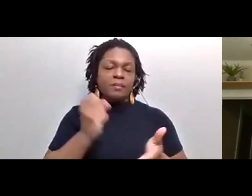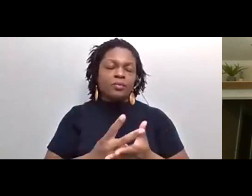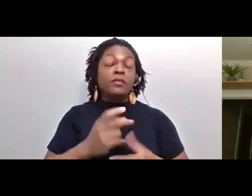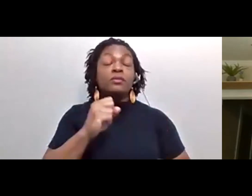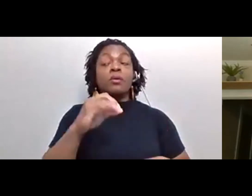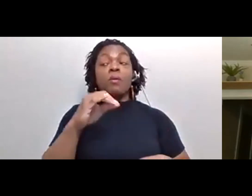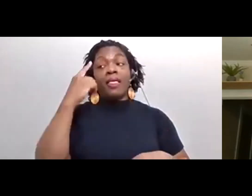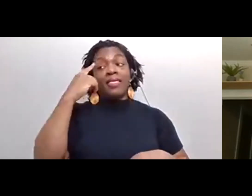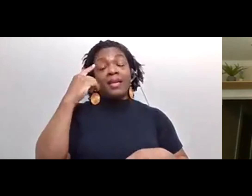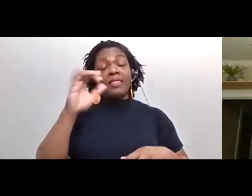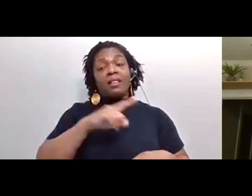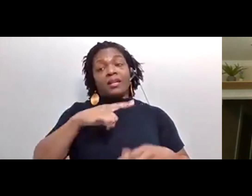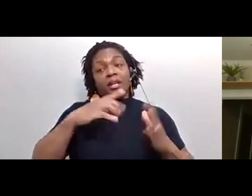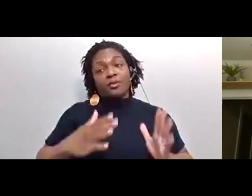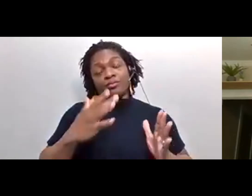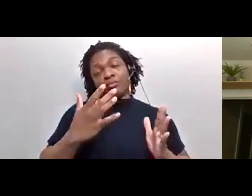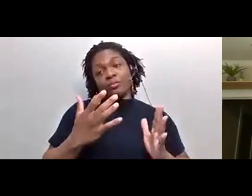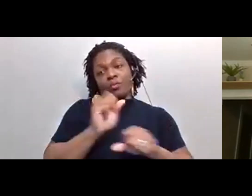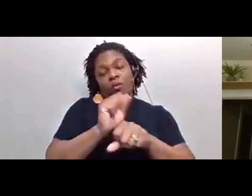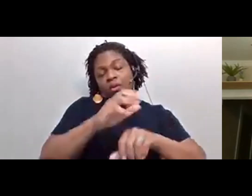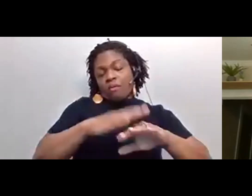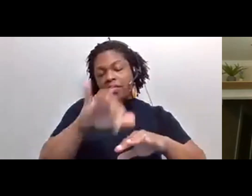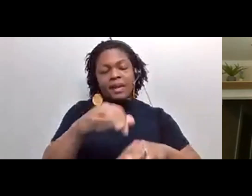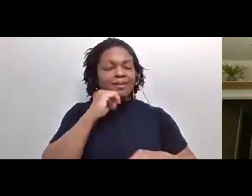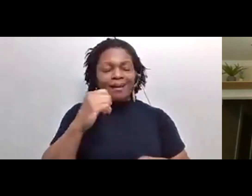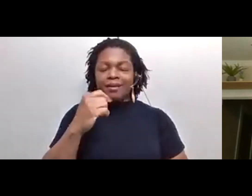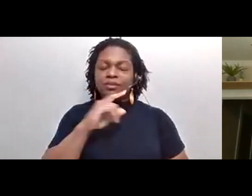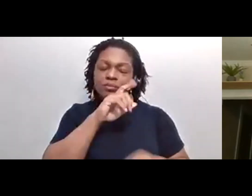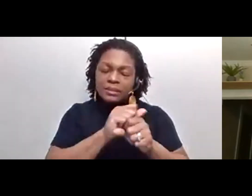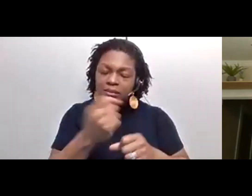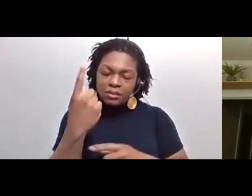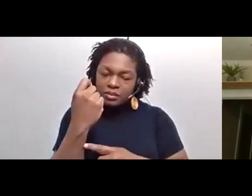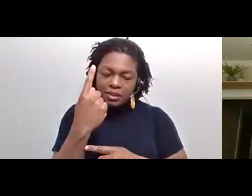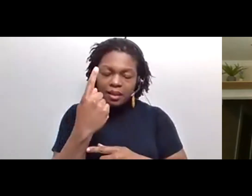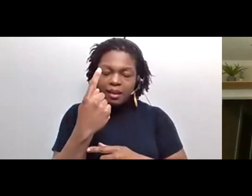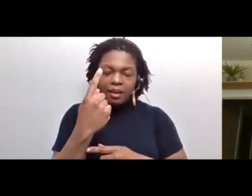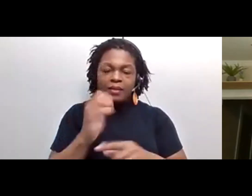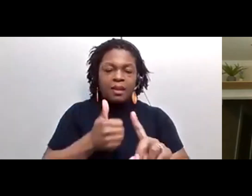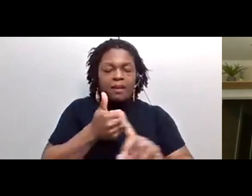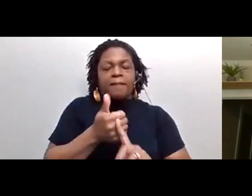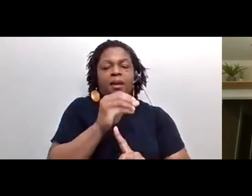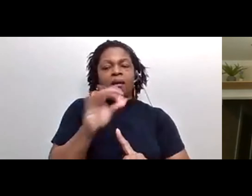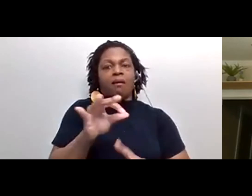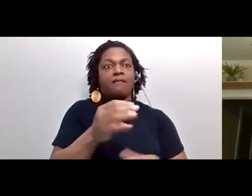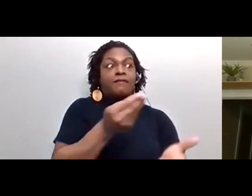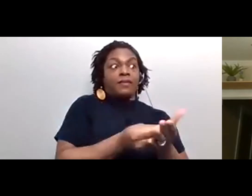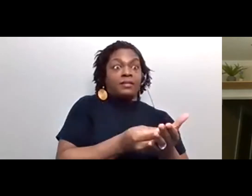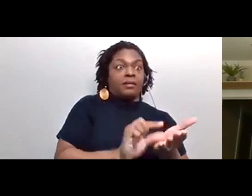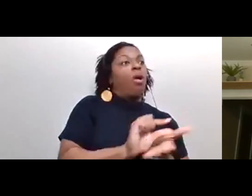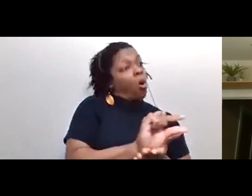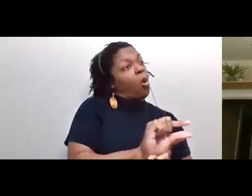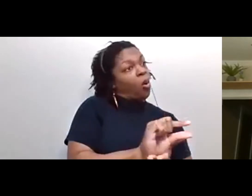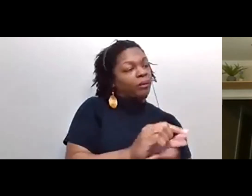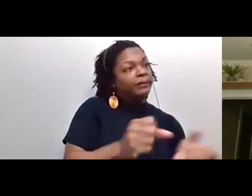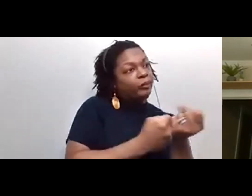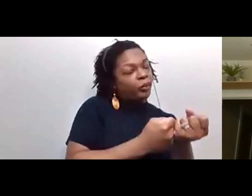who were working on that did not really necessarily understand the implications of just funding one part of the disability